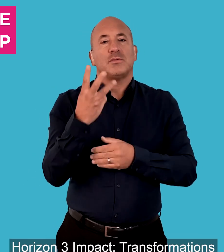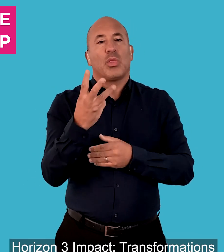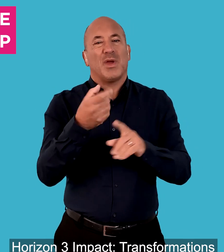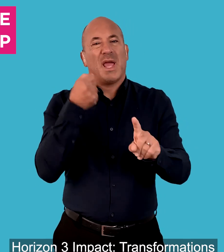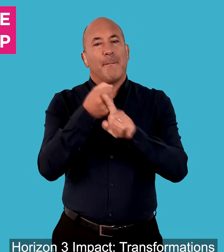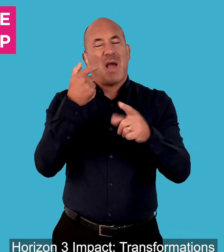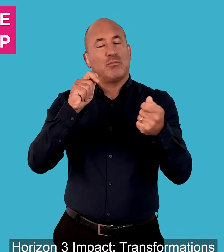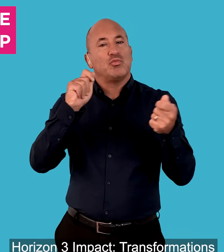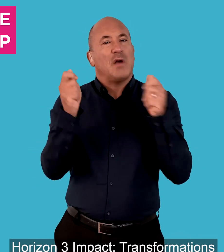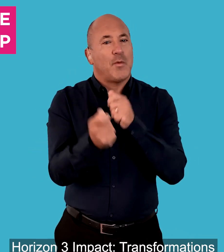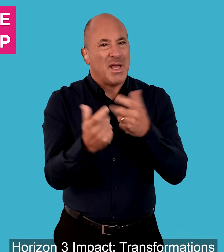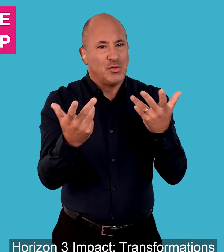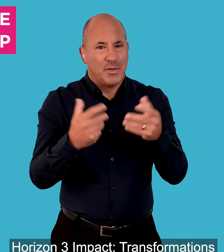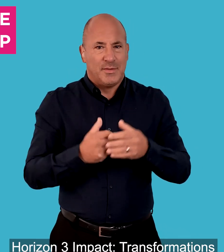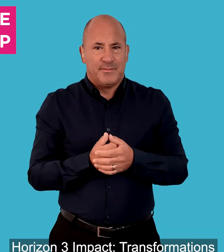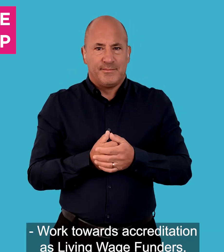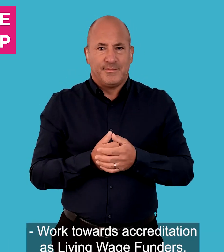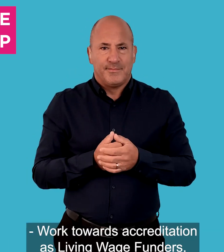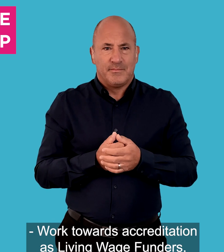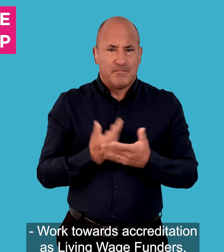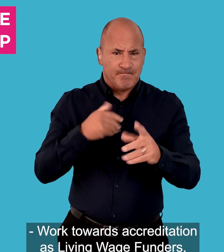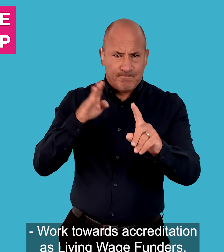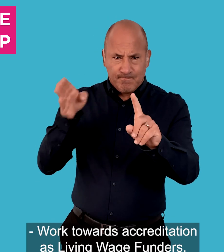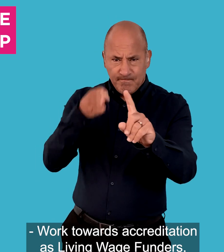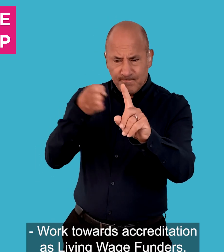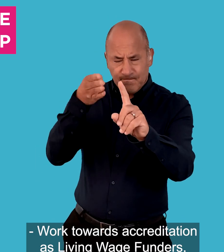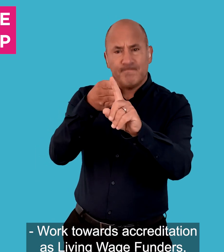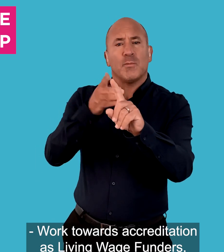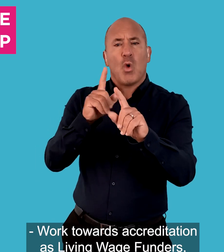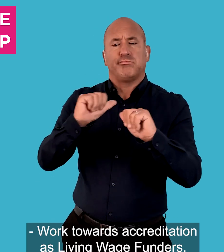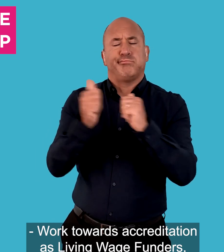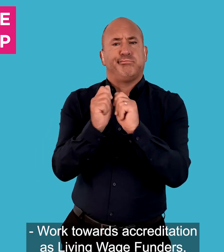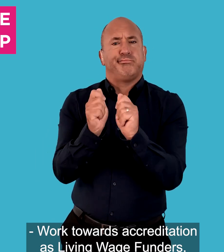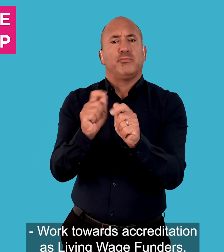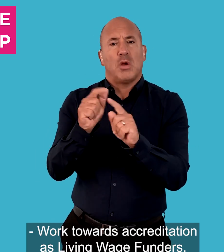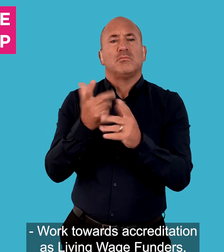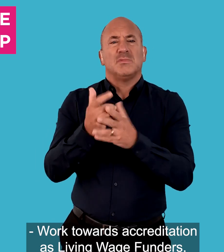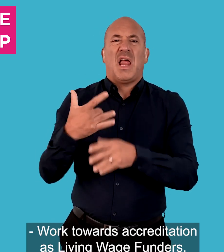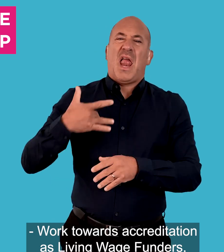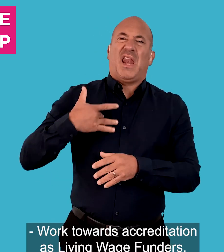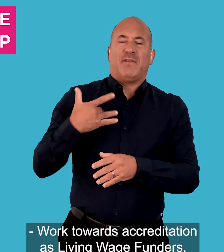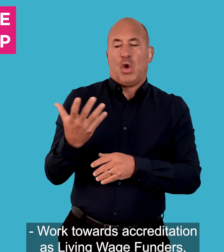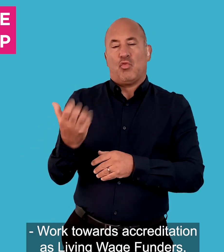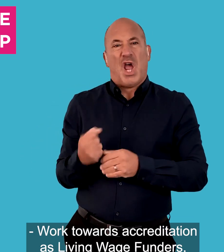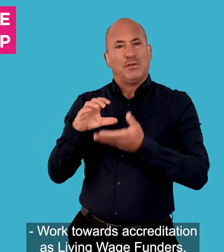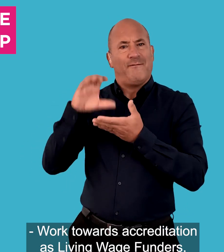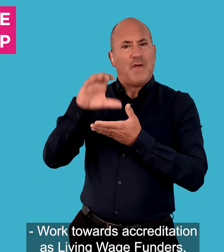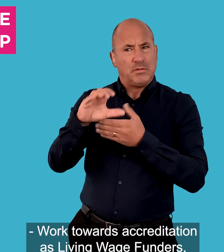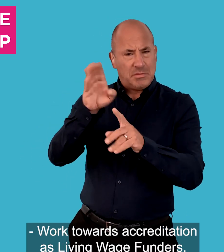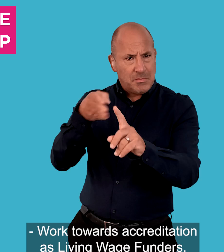Horizon 3 impact transformations. Work towards accreditation as living wage funders.